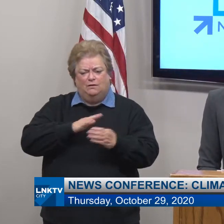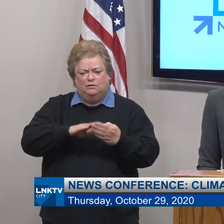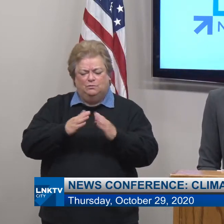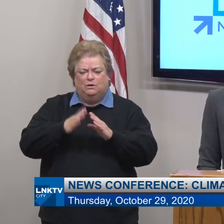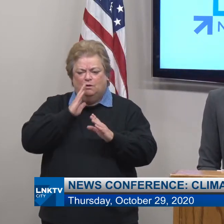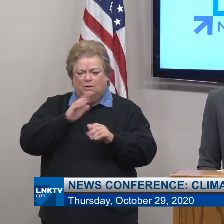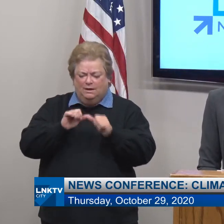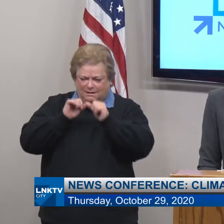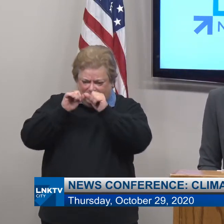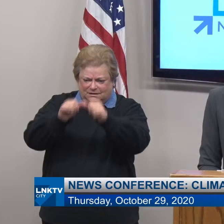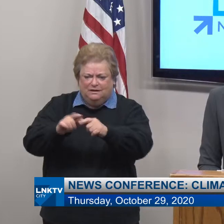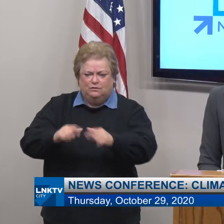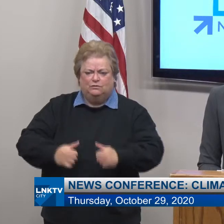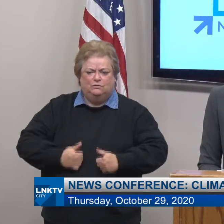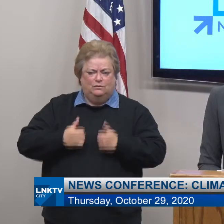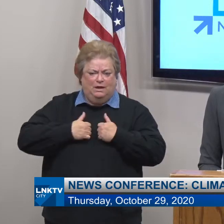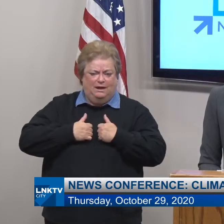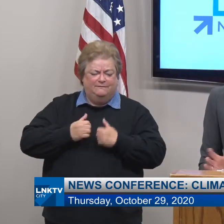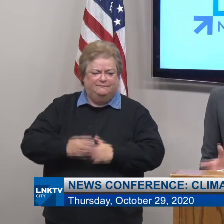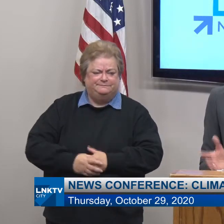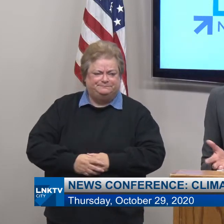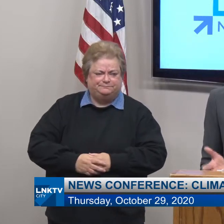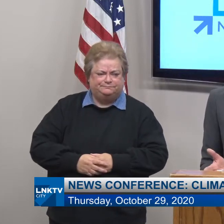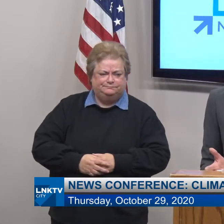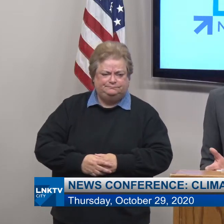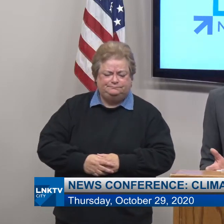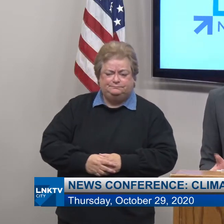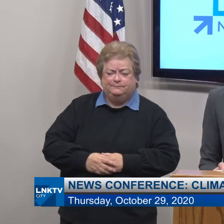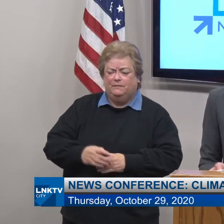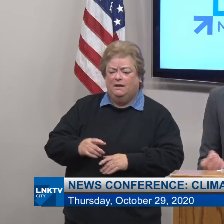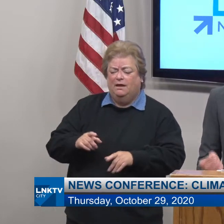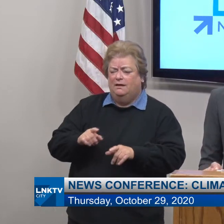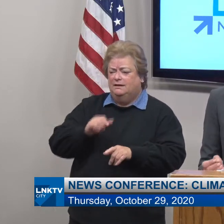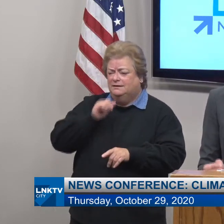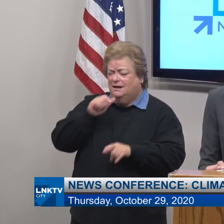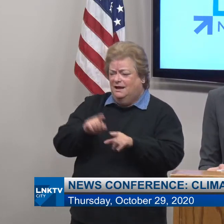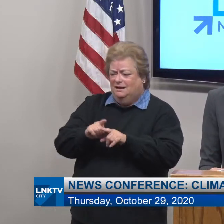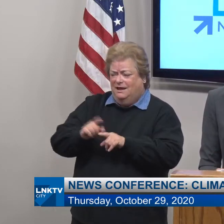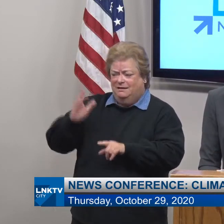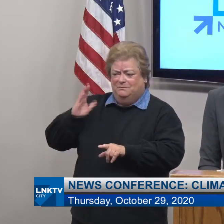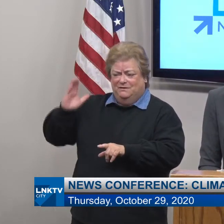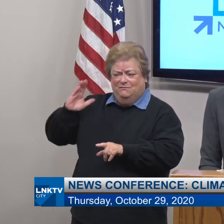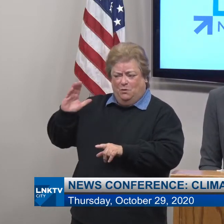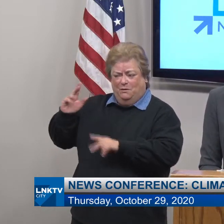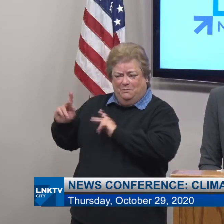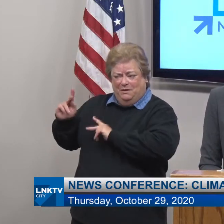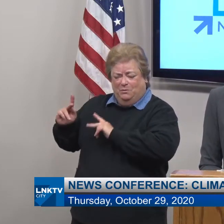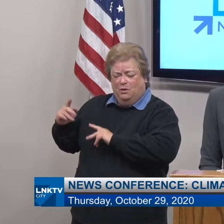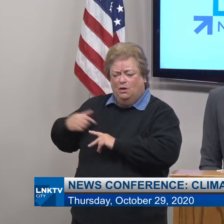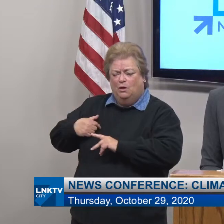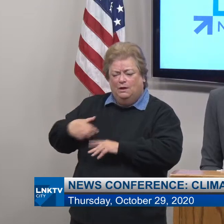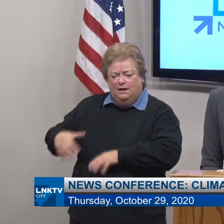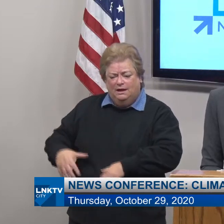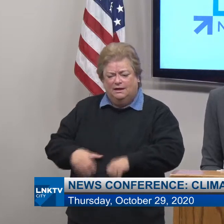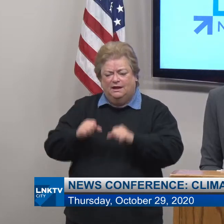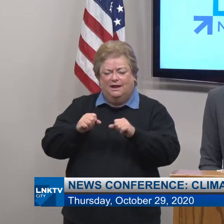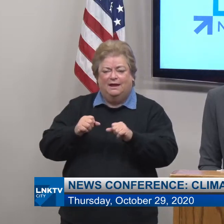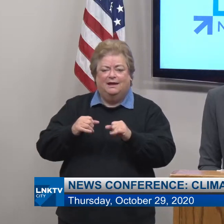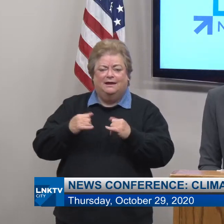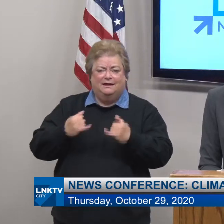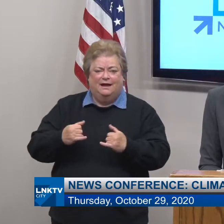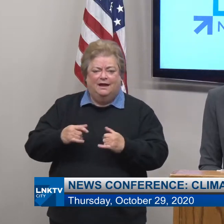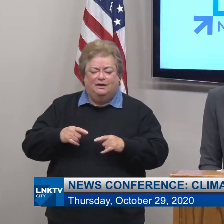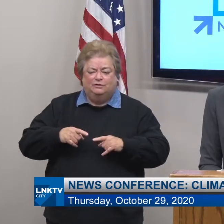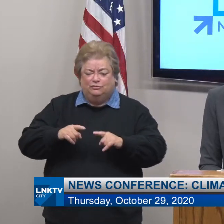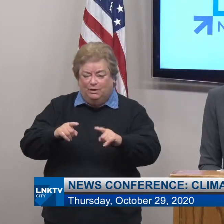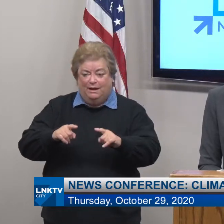thrive for the next 100 years. Though, unlike our predecessors, we undertake this effort in the face of an accelerated